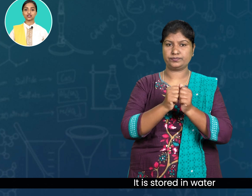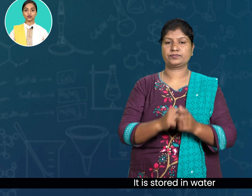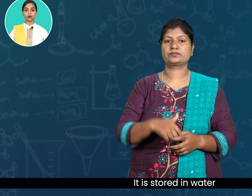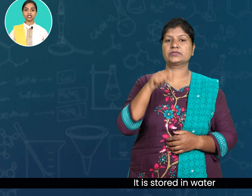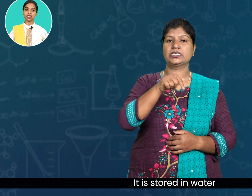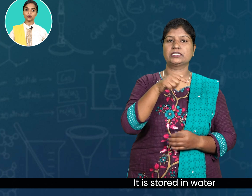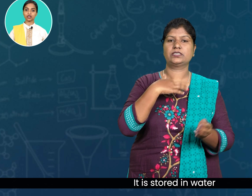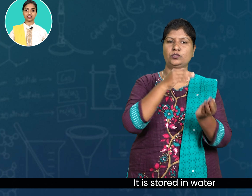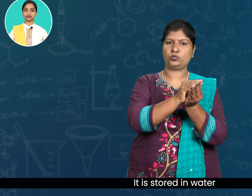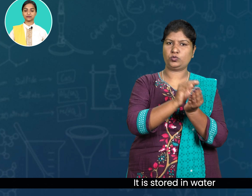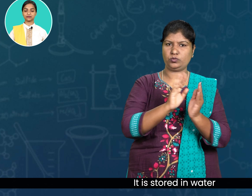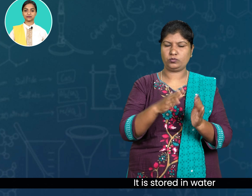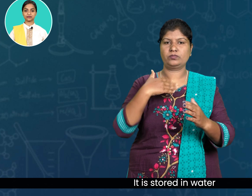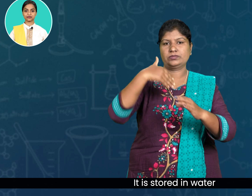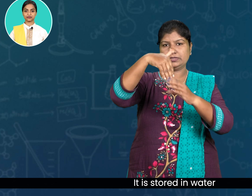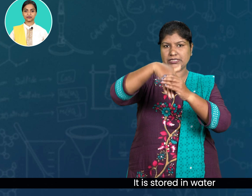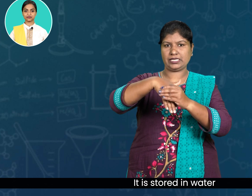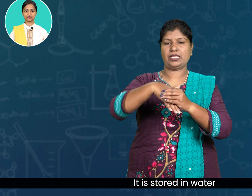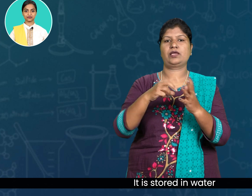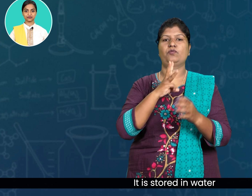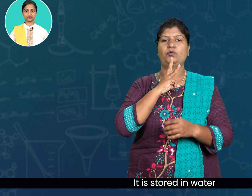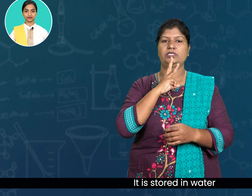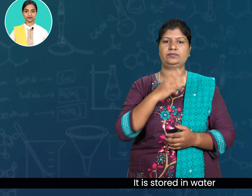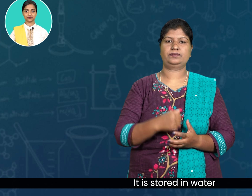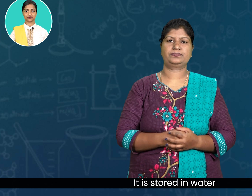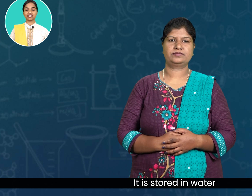it is stored in water.